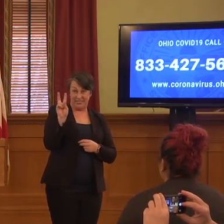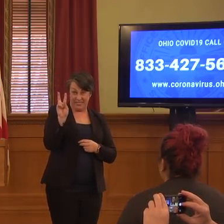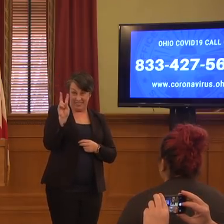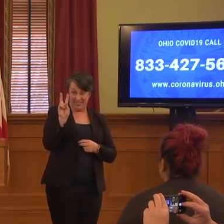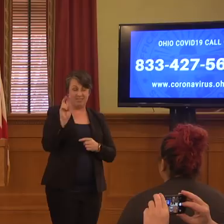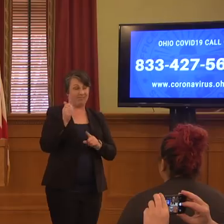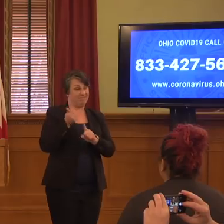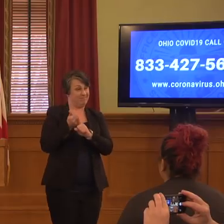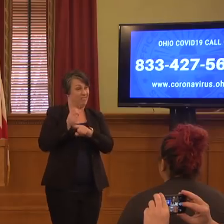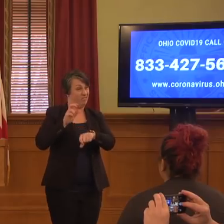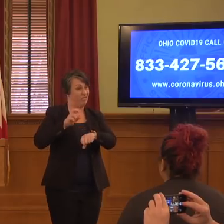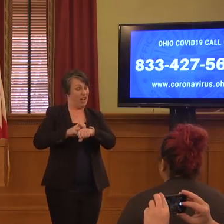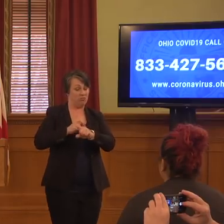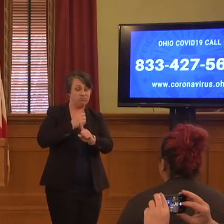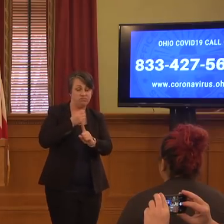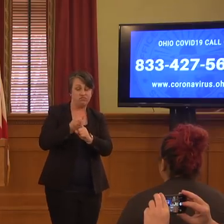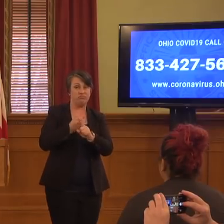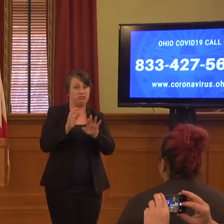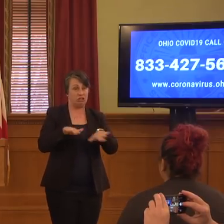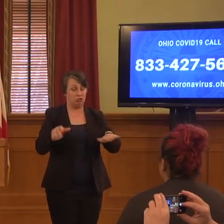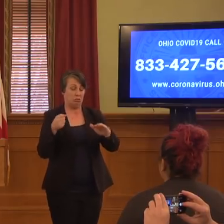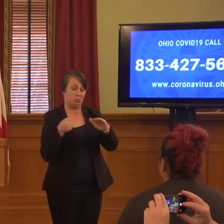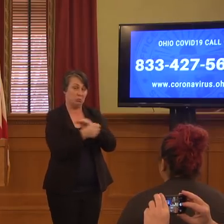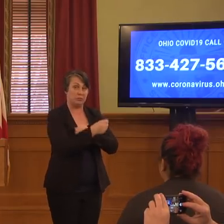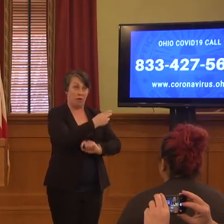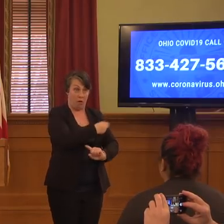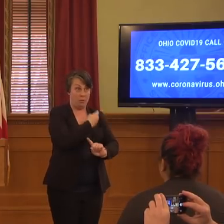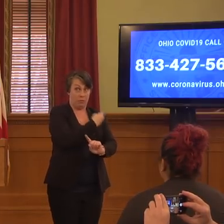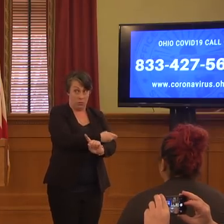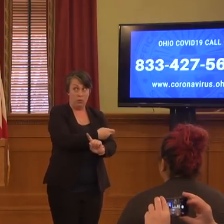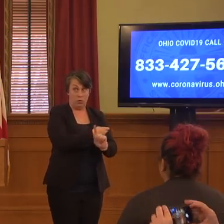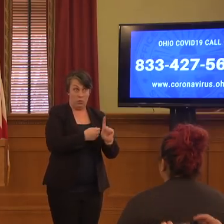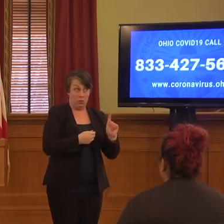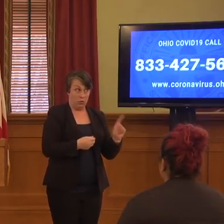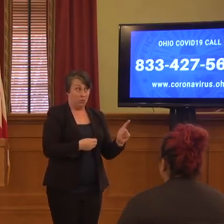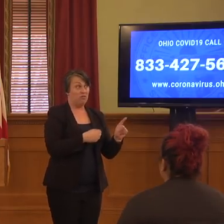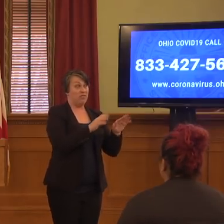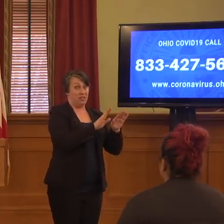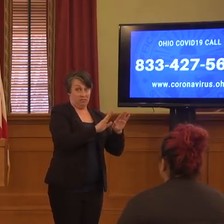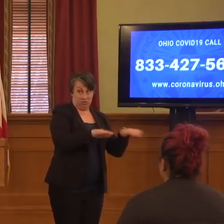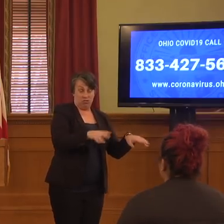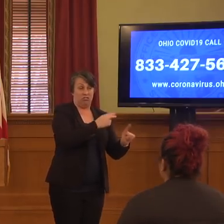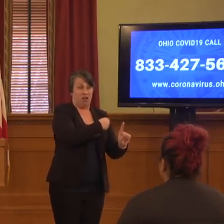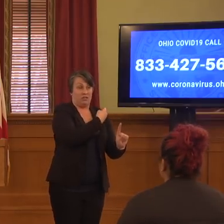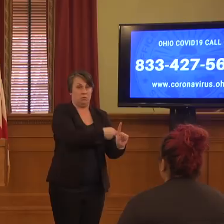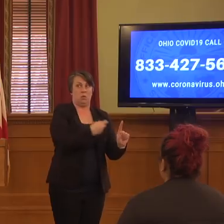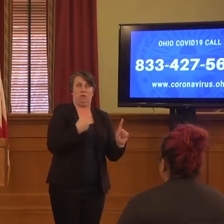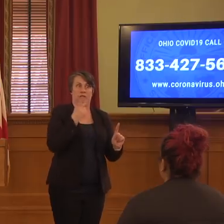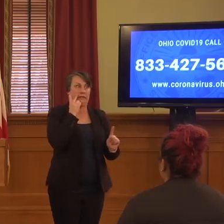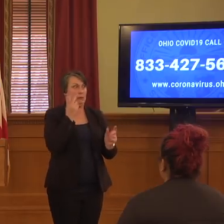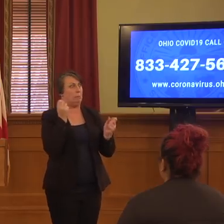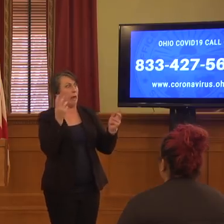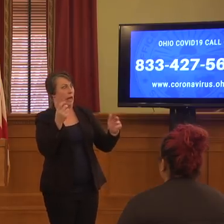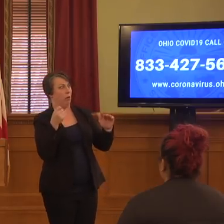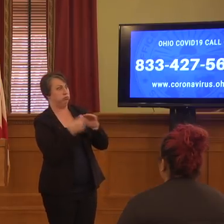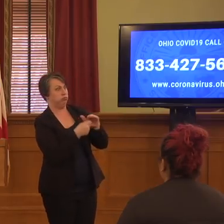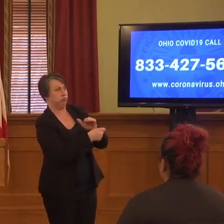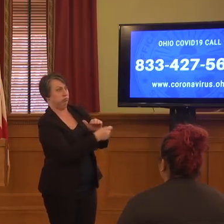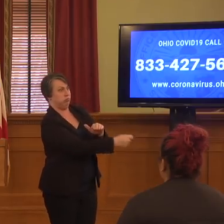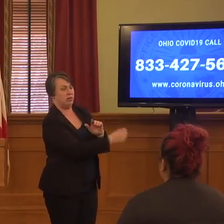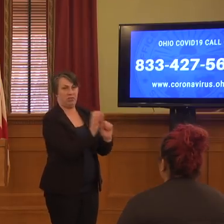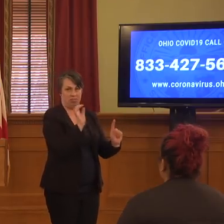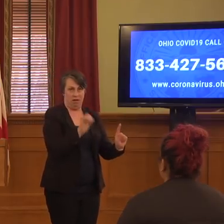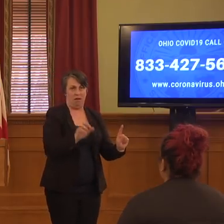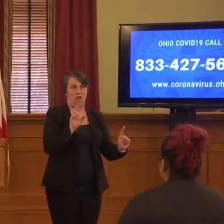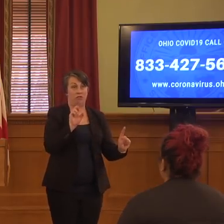virus that young children get, the hospitals say the children's hospitals have had one of the heaviest seasons many can remember. So that equipment is about